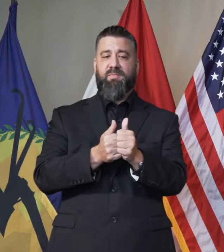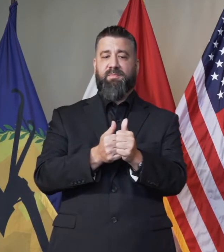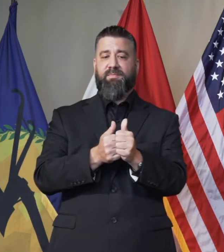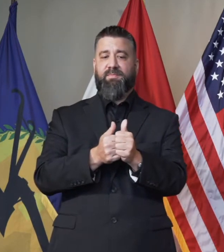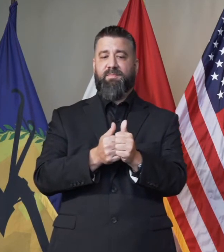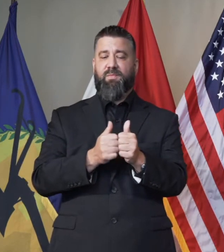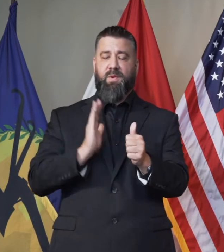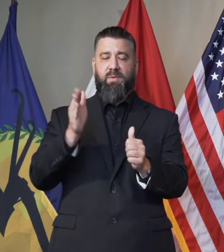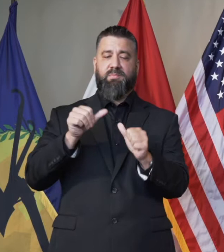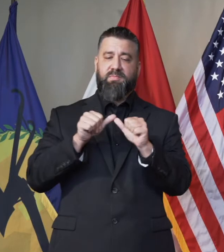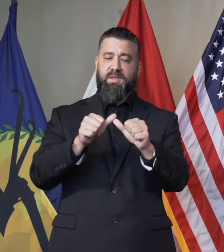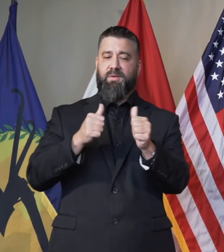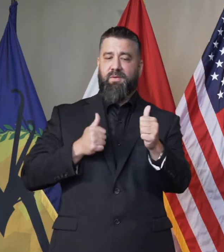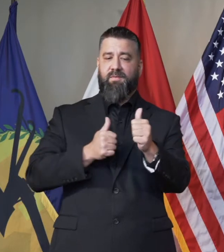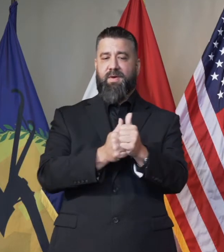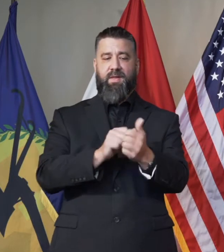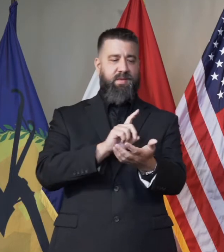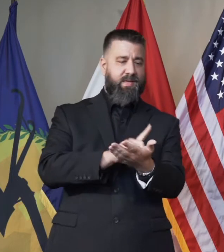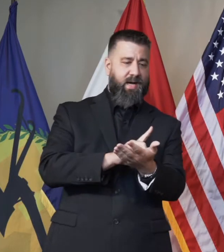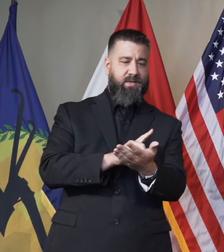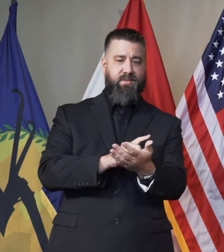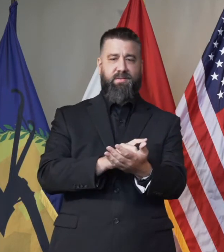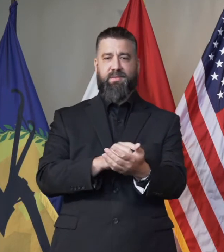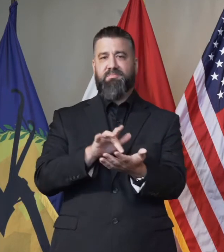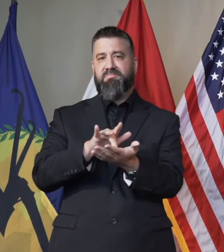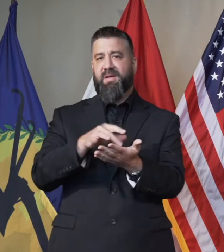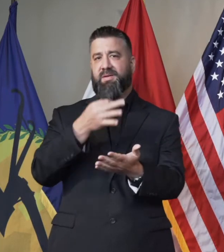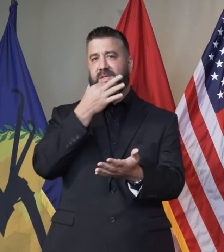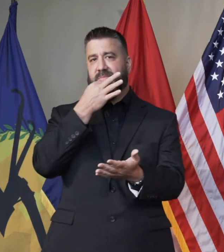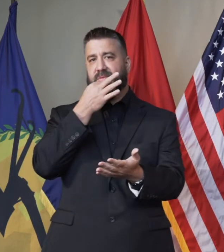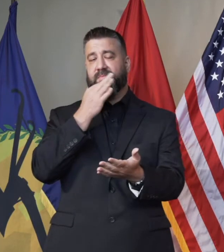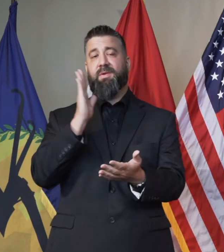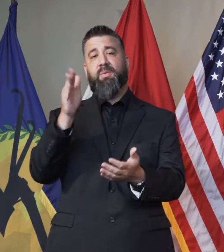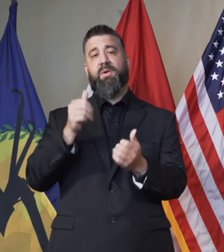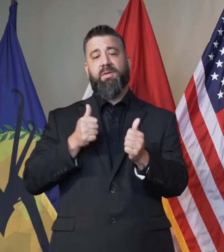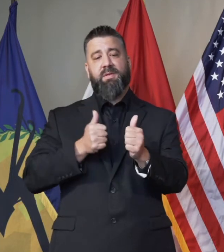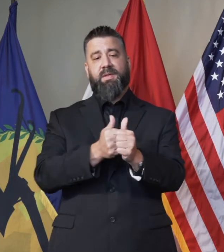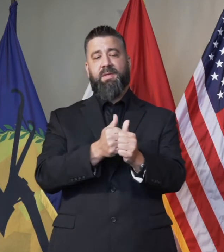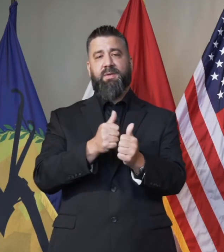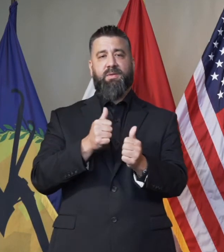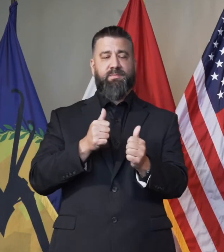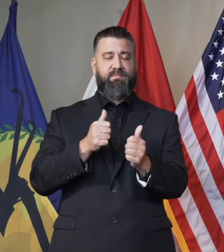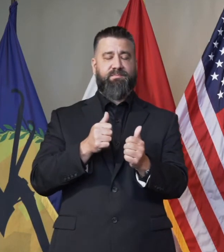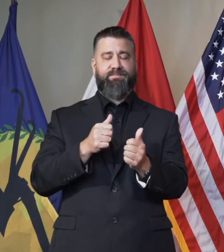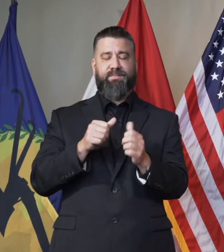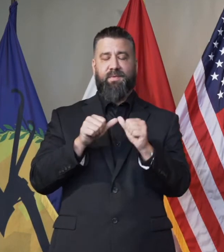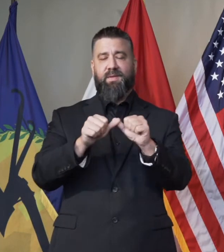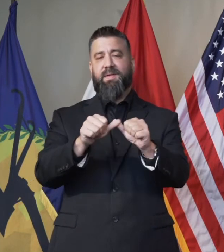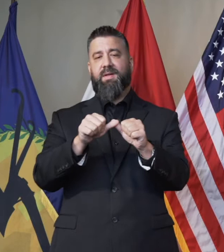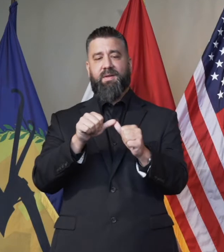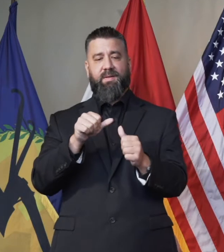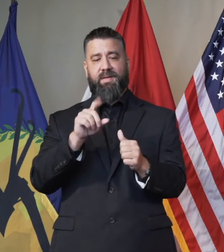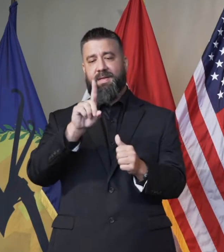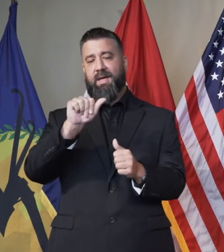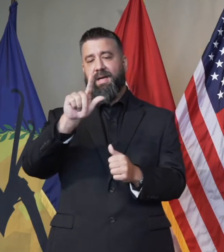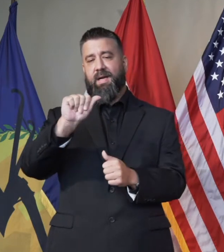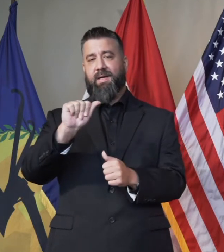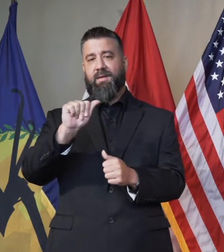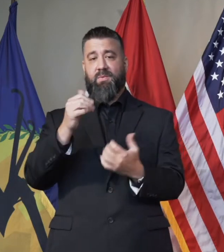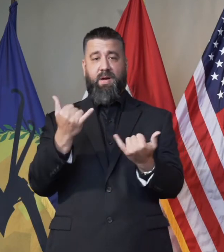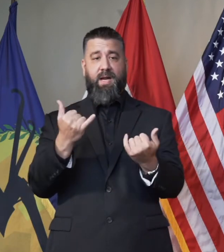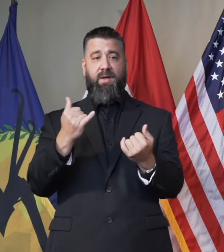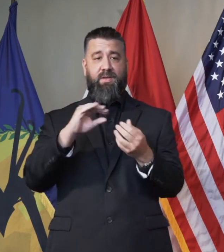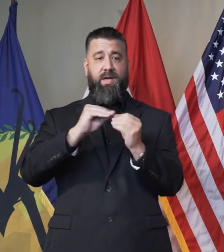our public health experts, and we will continue to follow the data from our community, which at this time is trending in the right